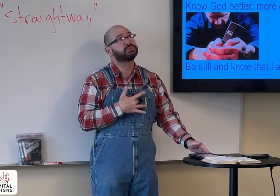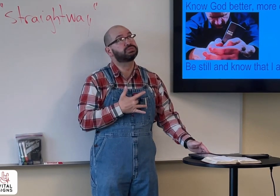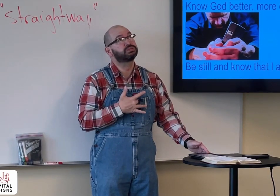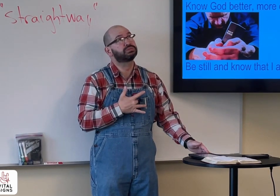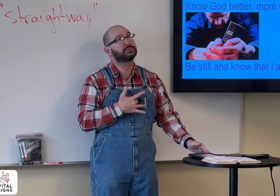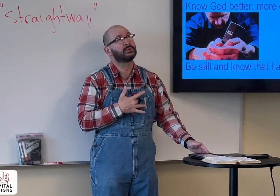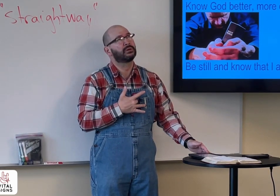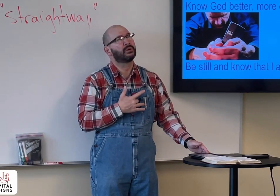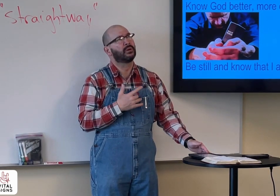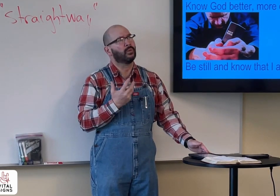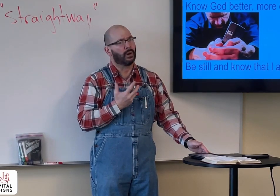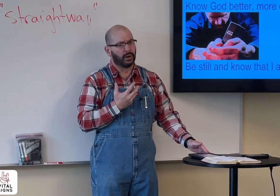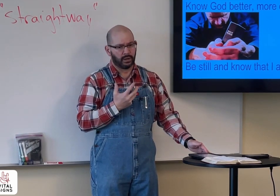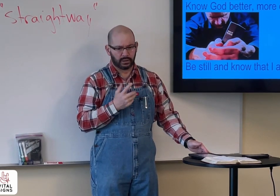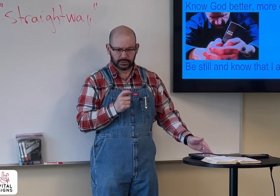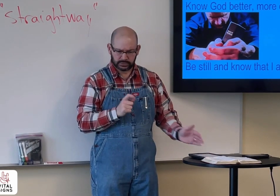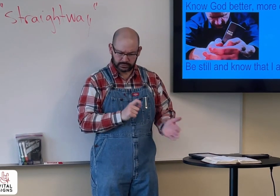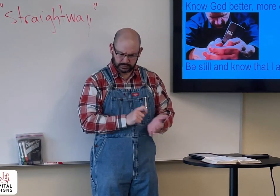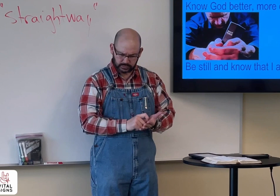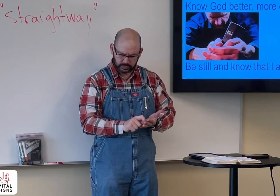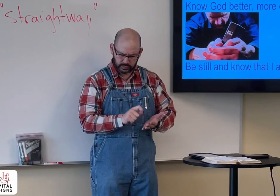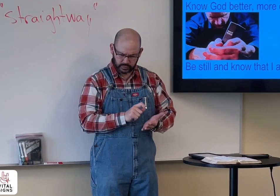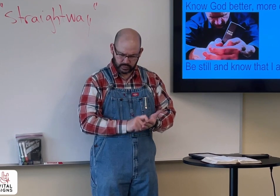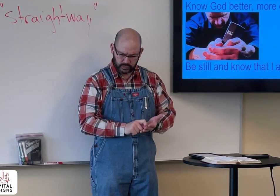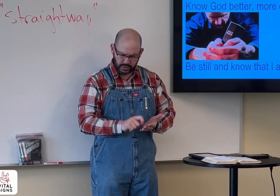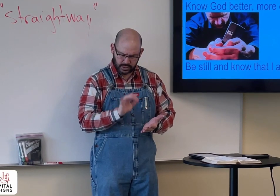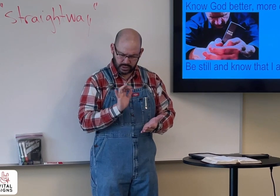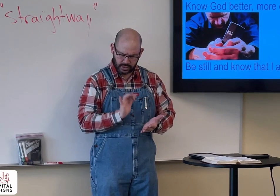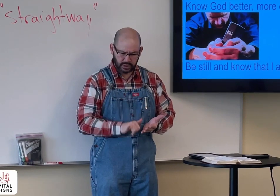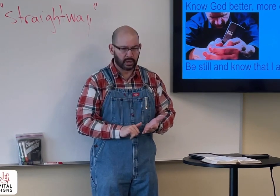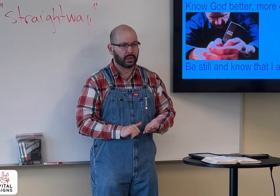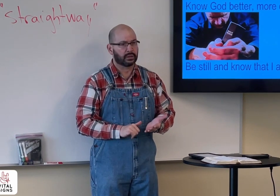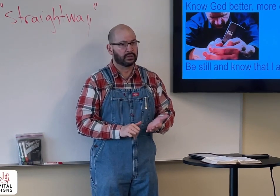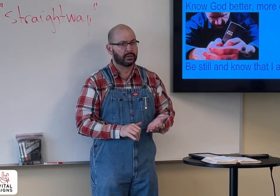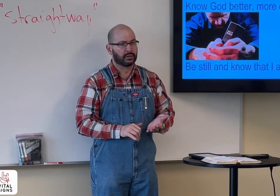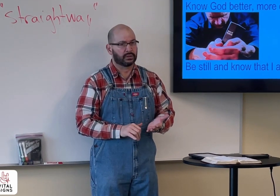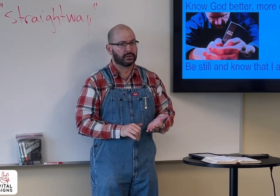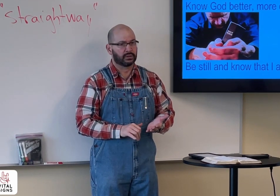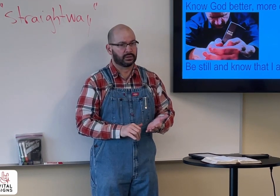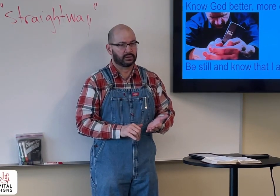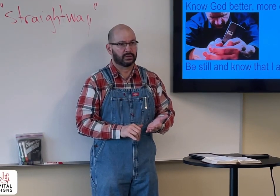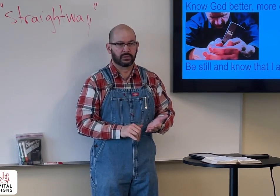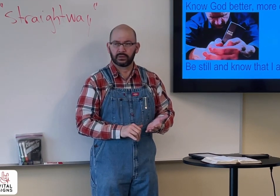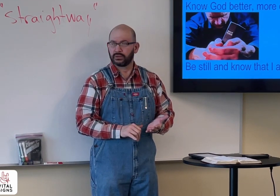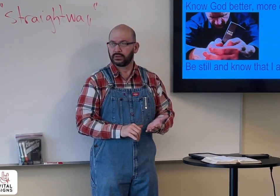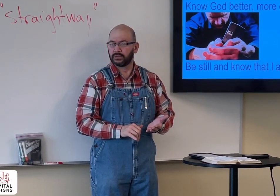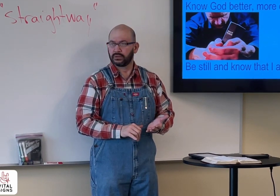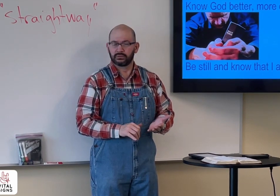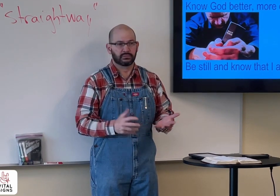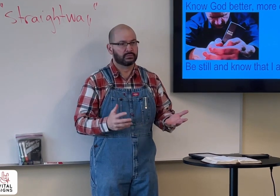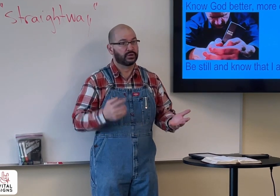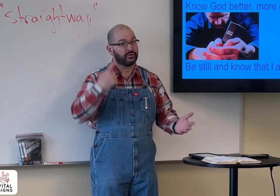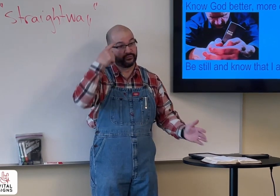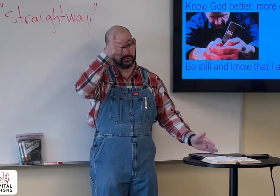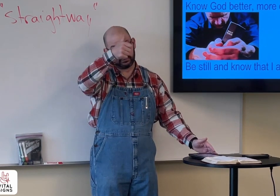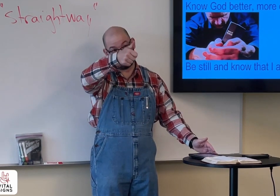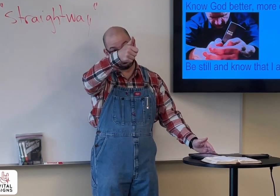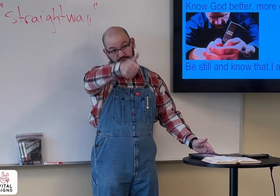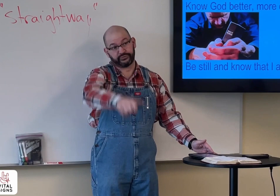Maybe God will impress something upon you, and you need to write that down. For yourself.